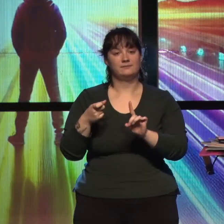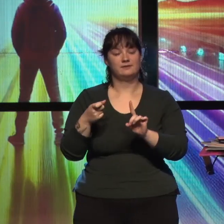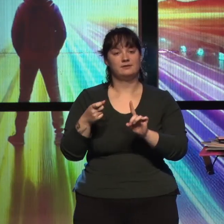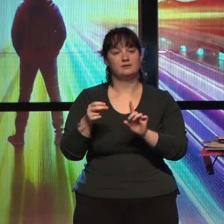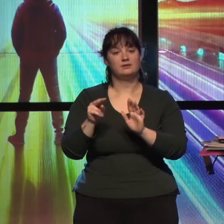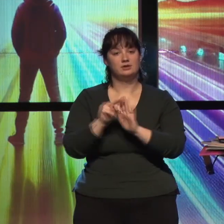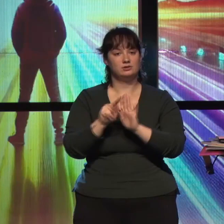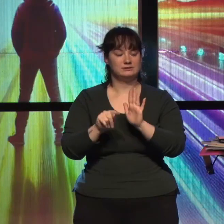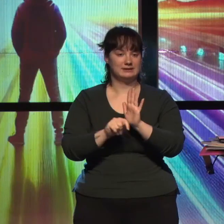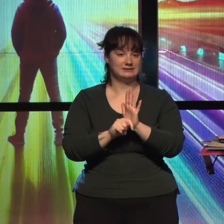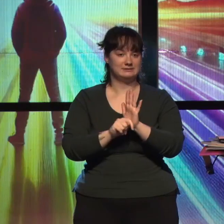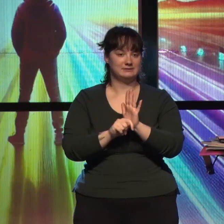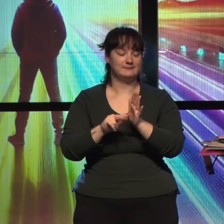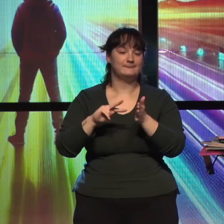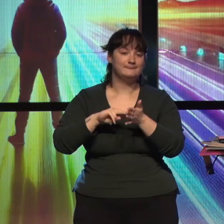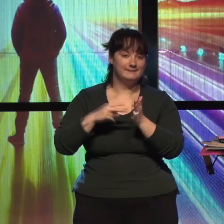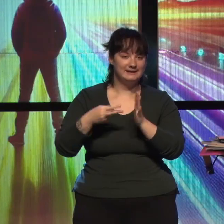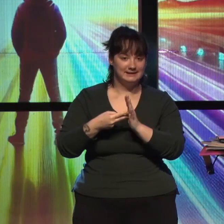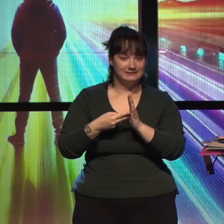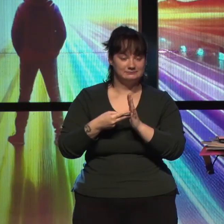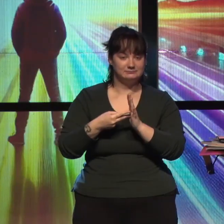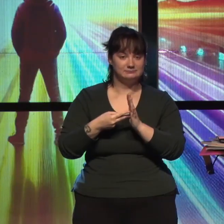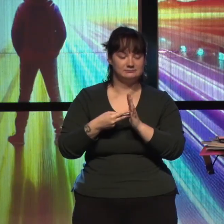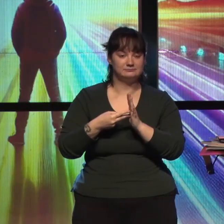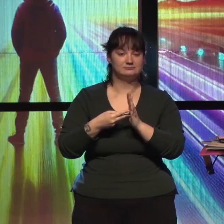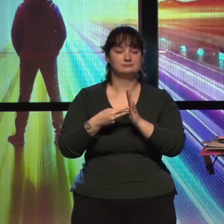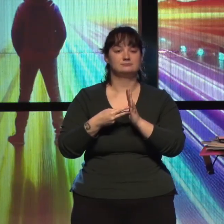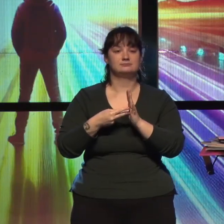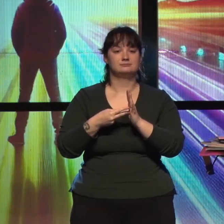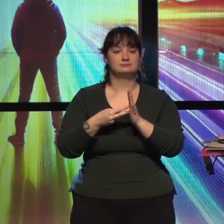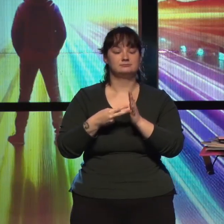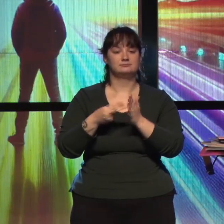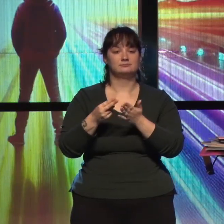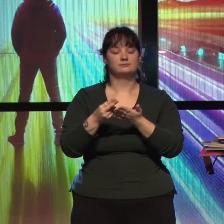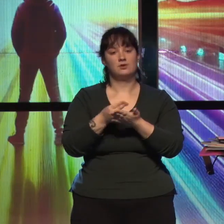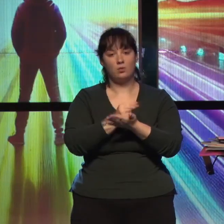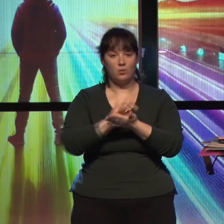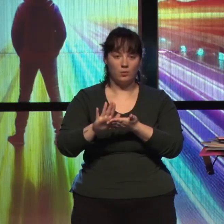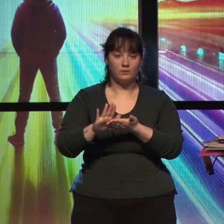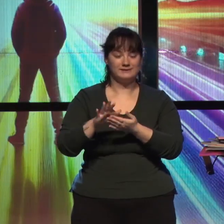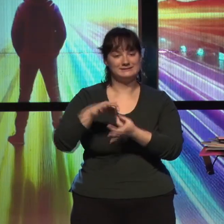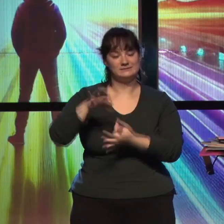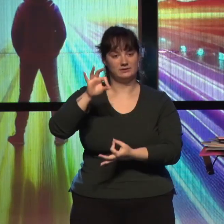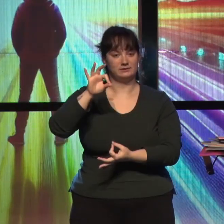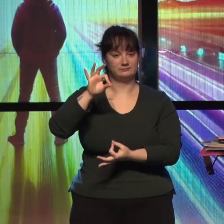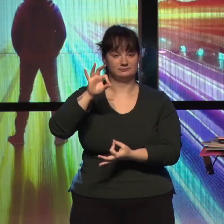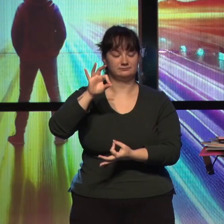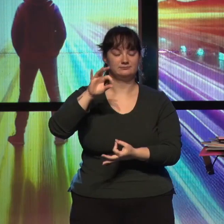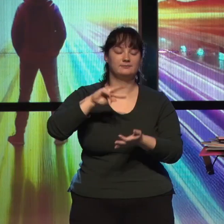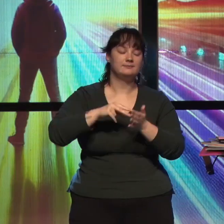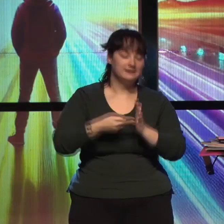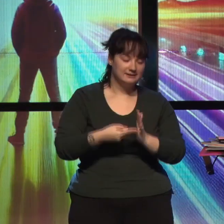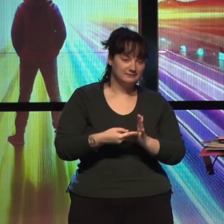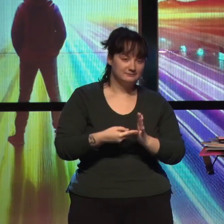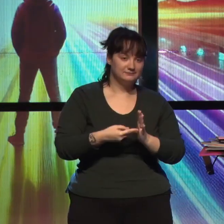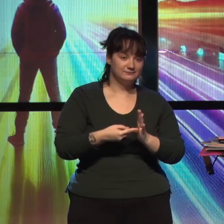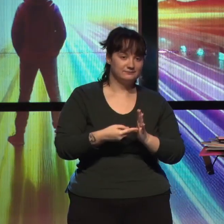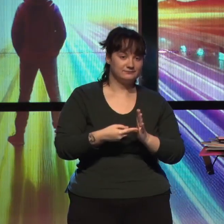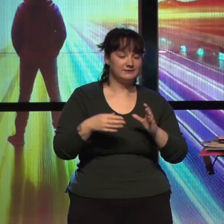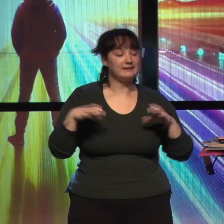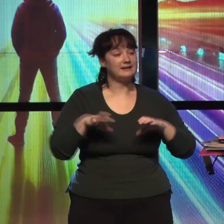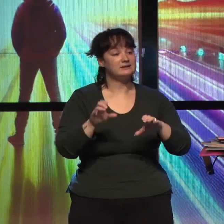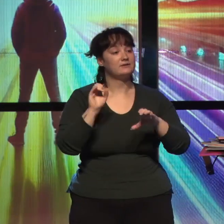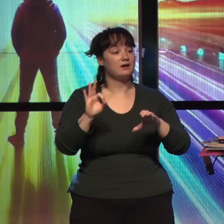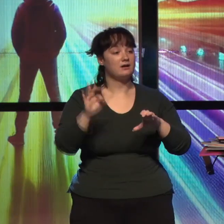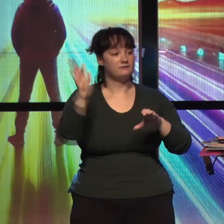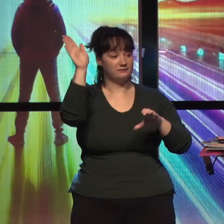call the Holy Spirit. And if you're not familiar with that phrase and that kind of freaks you out, just think of it as their way of talking about the activity of God